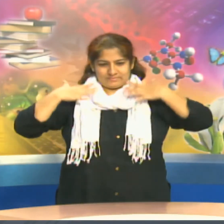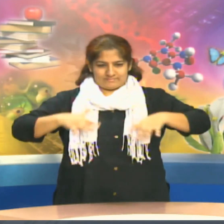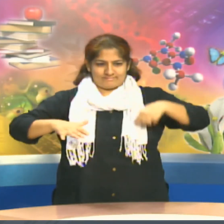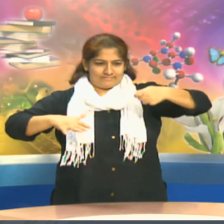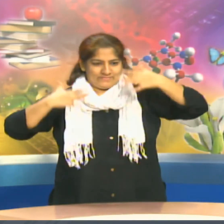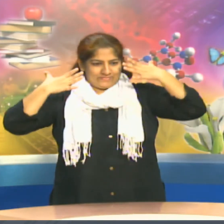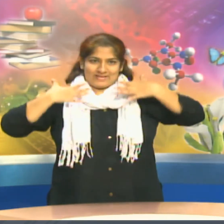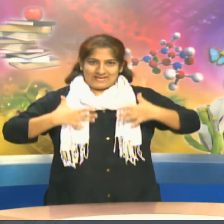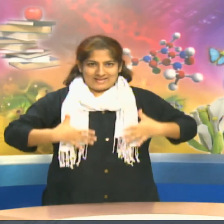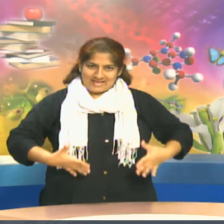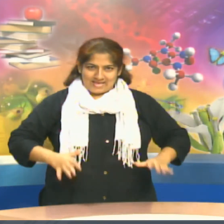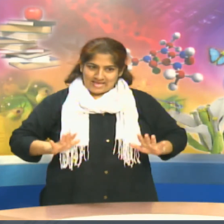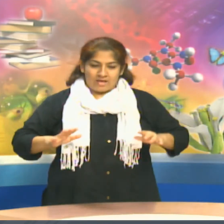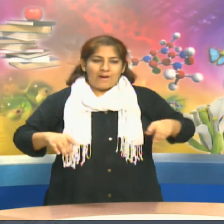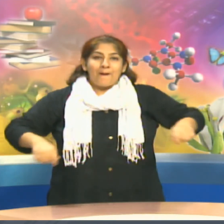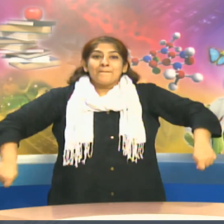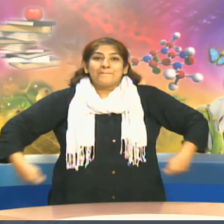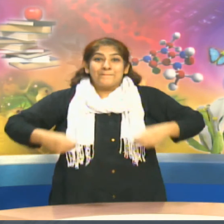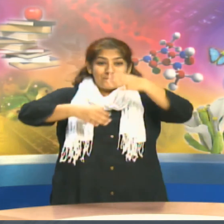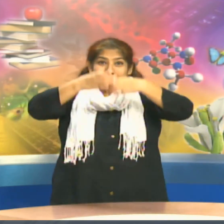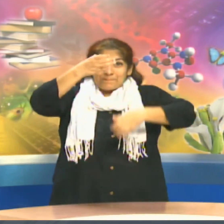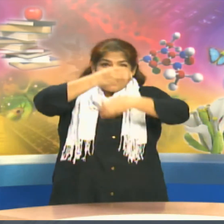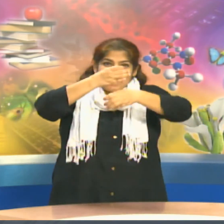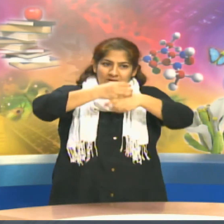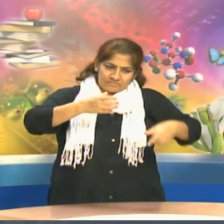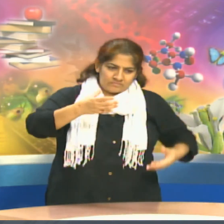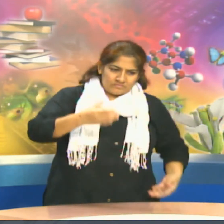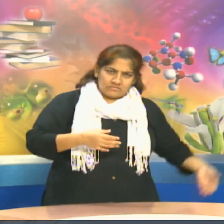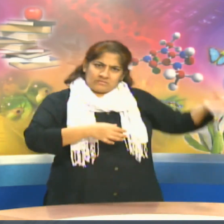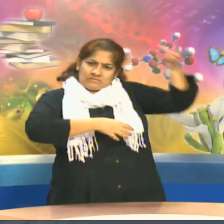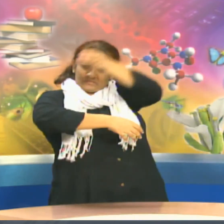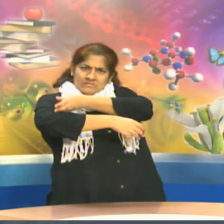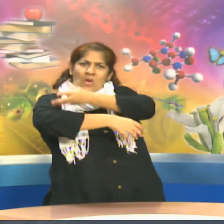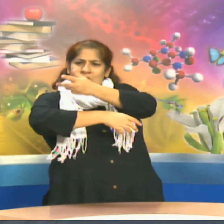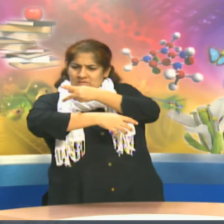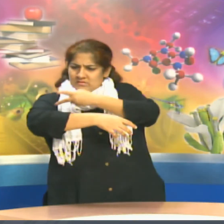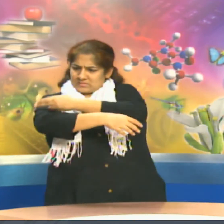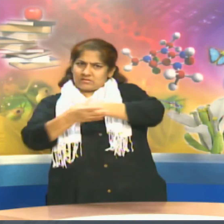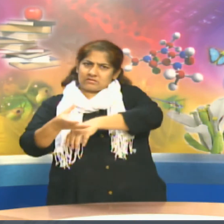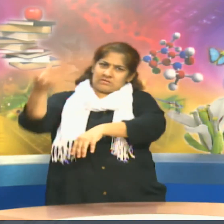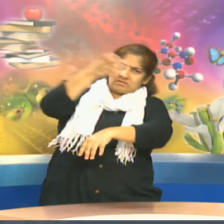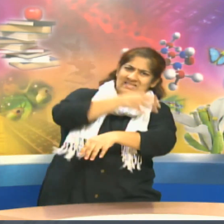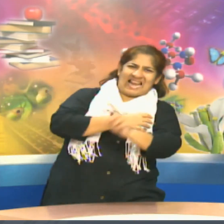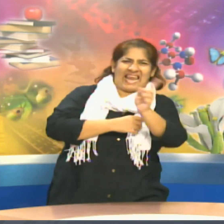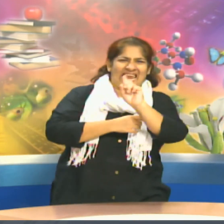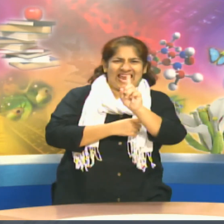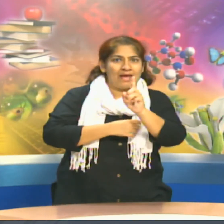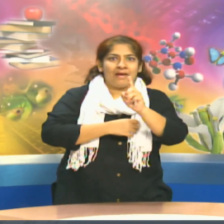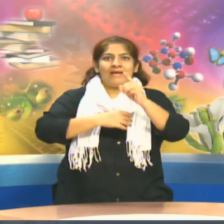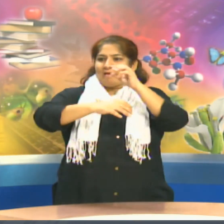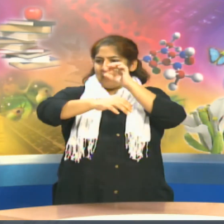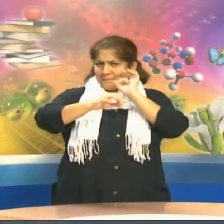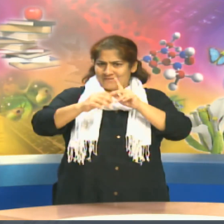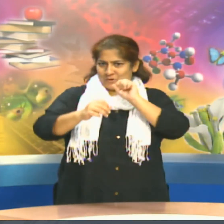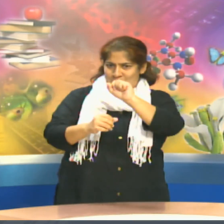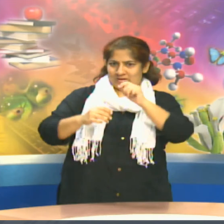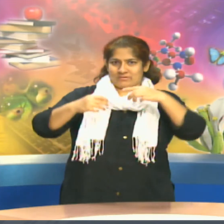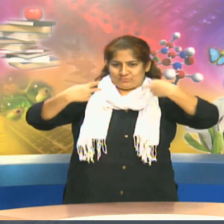have a look at the example. For example, I am wearing something and I have to wear something. So, it should be in a sequence, in a